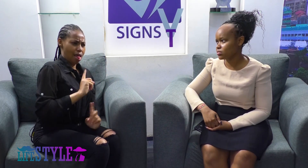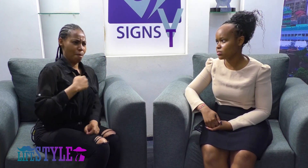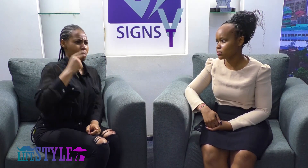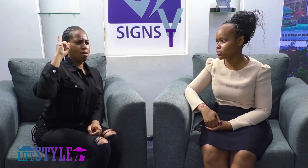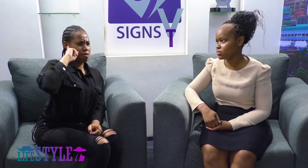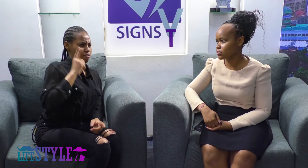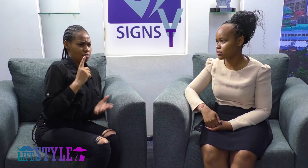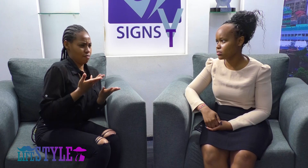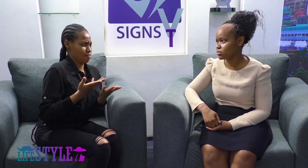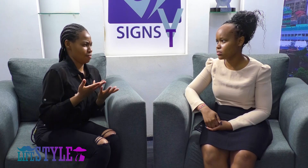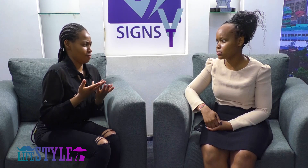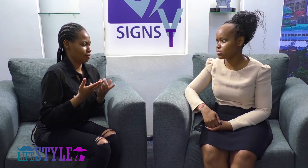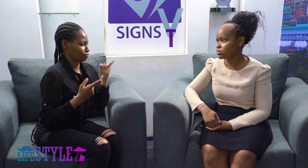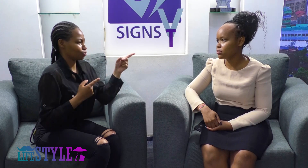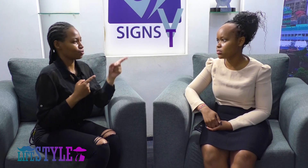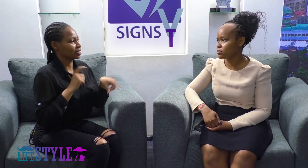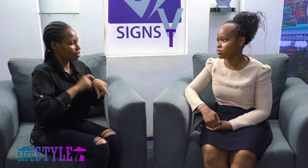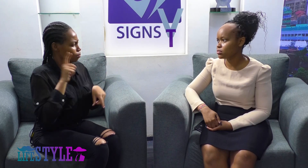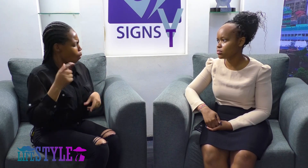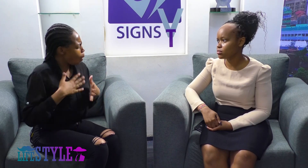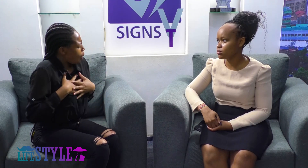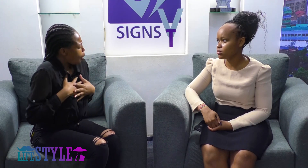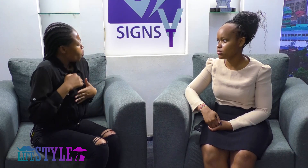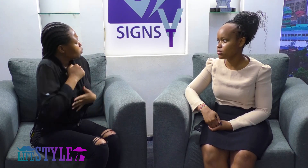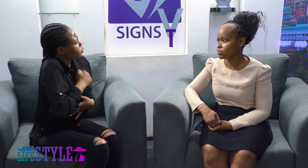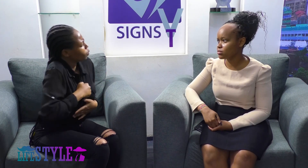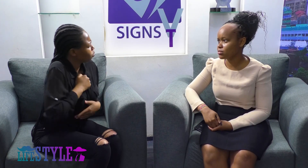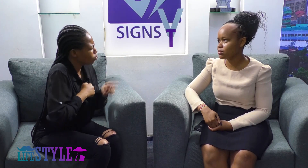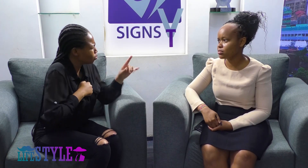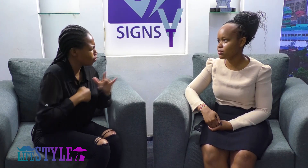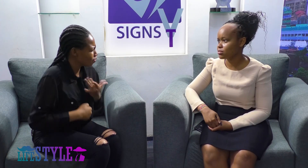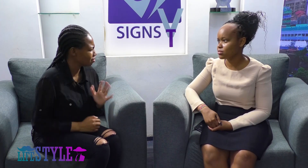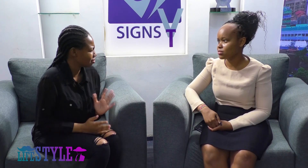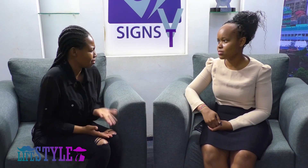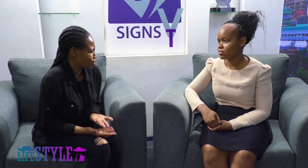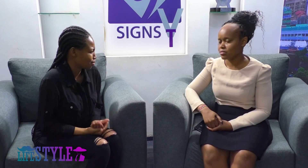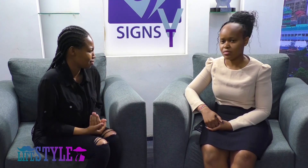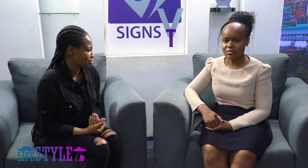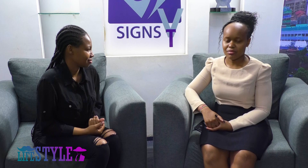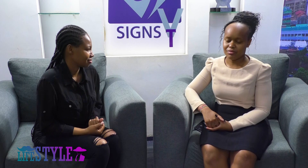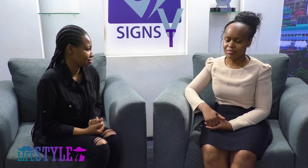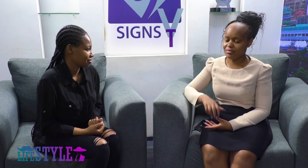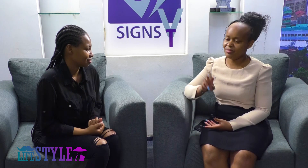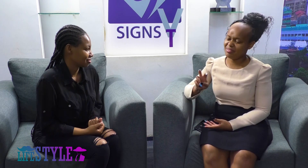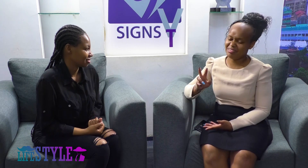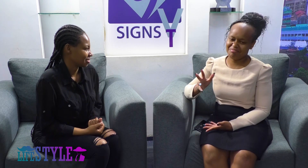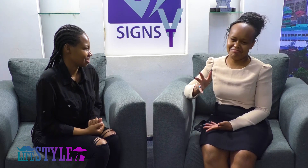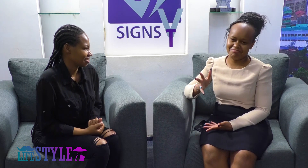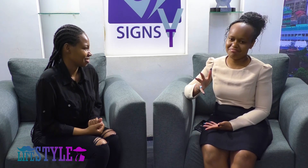person. So when they call you and they realize that you're a deaf person and they apologize about that,